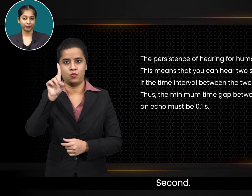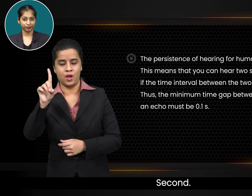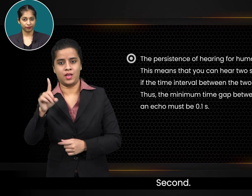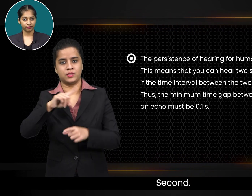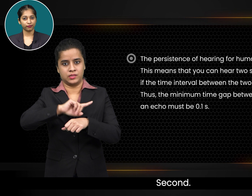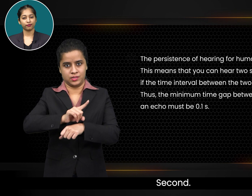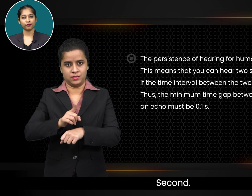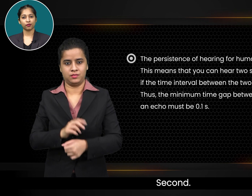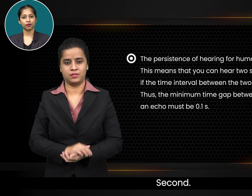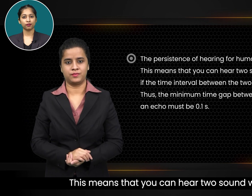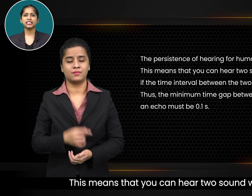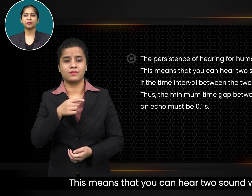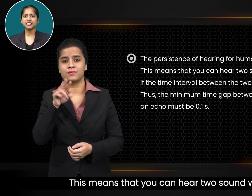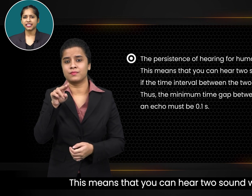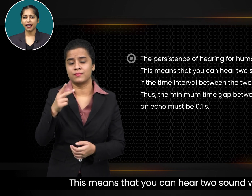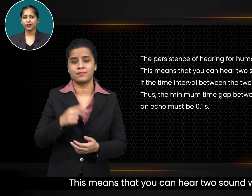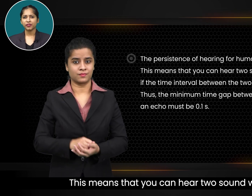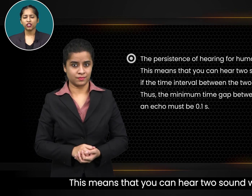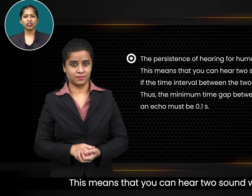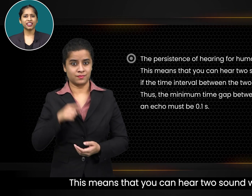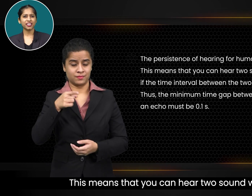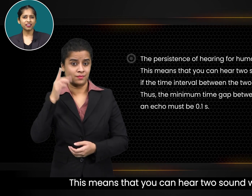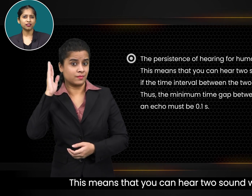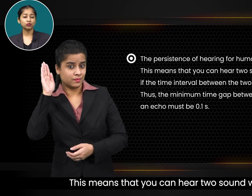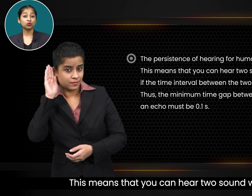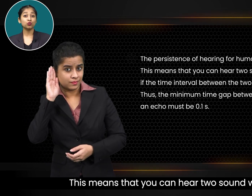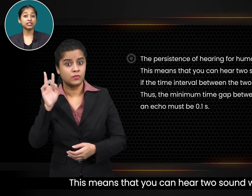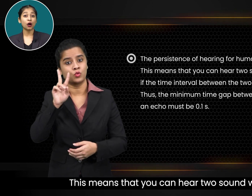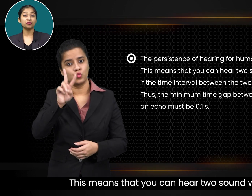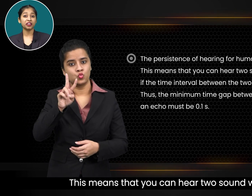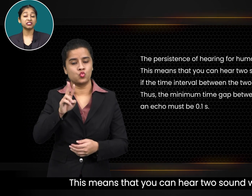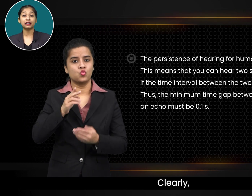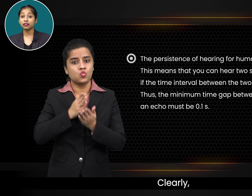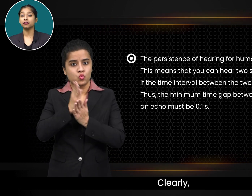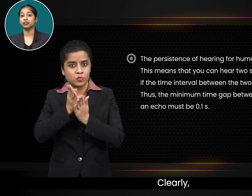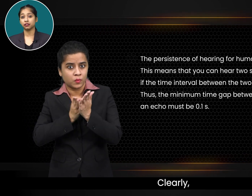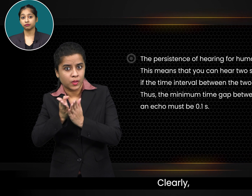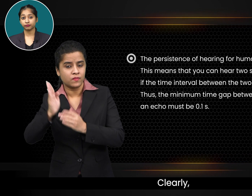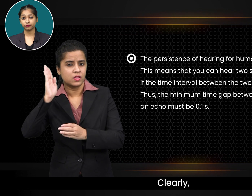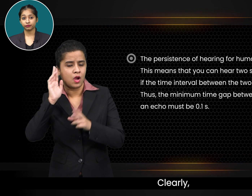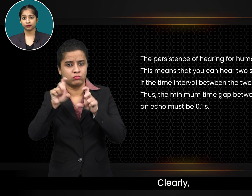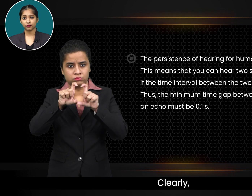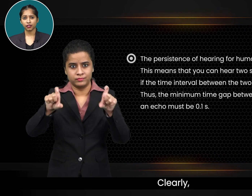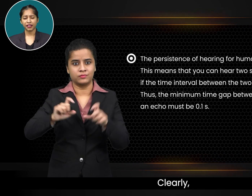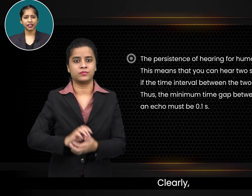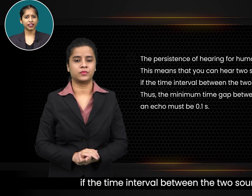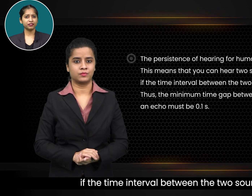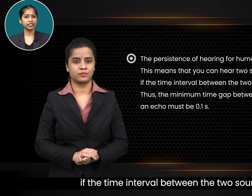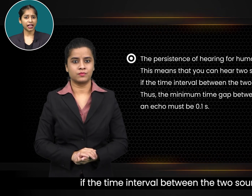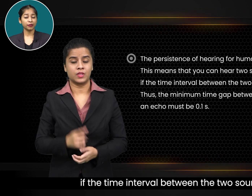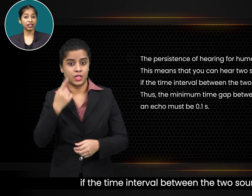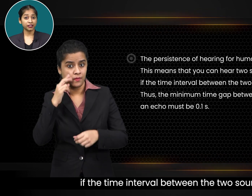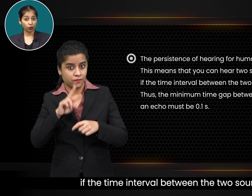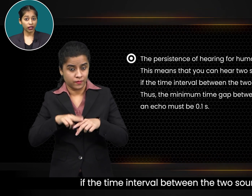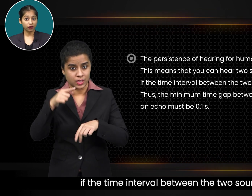second. This means that you can hear two sound waves clearly if